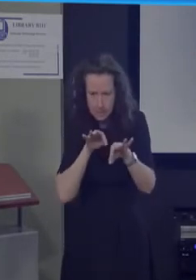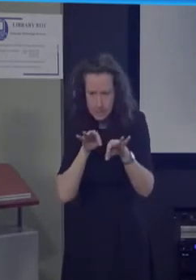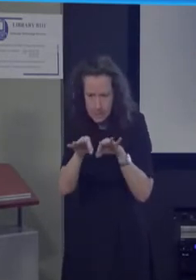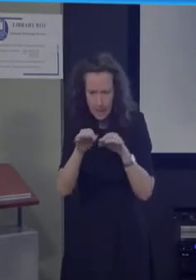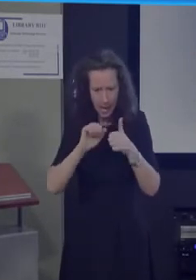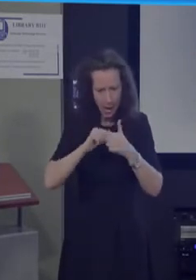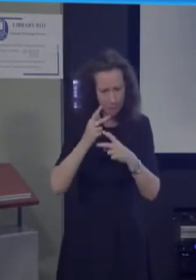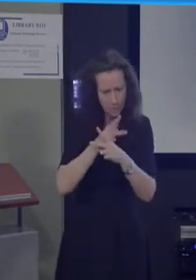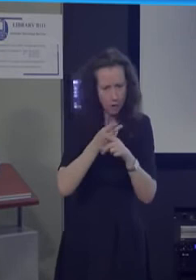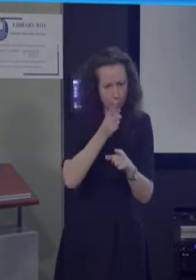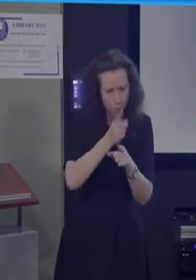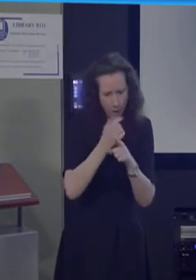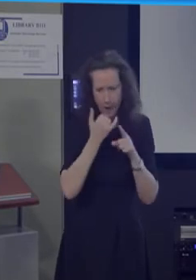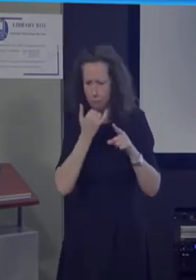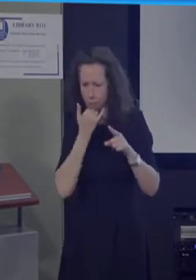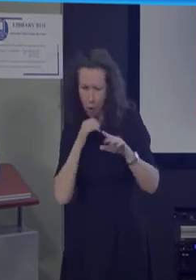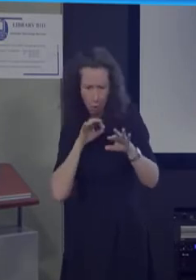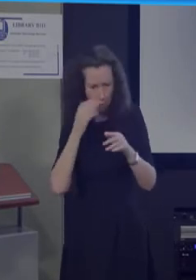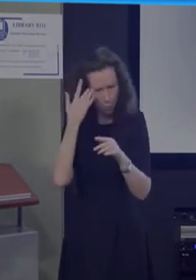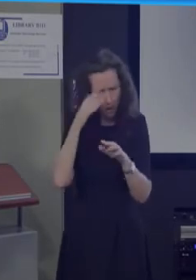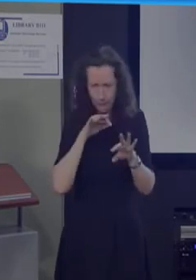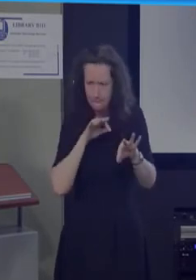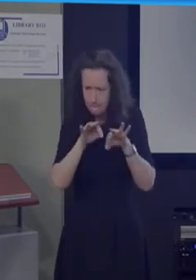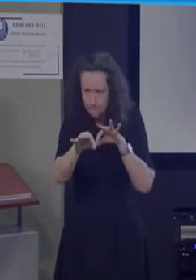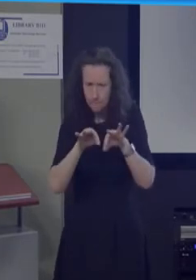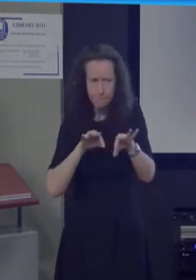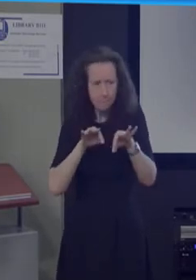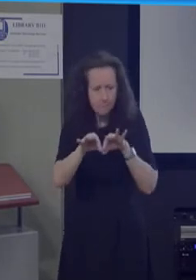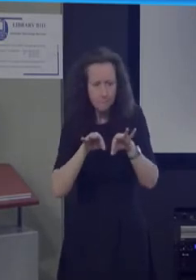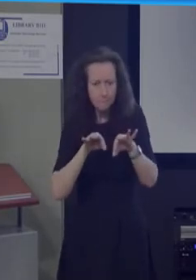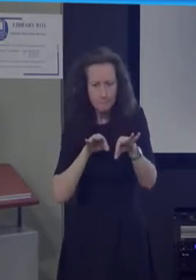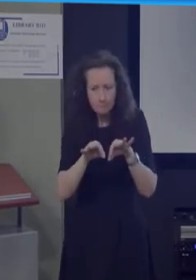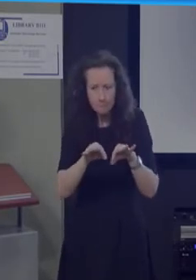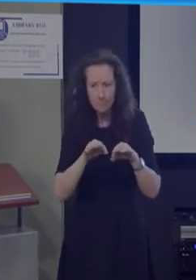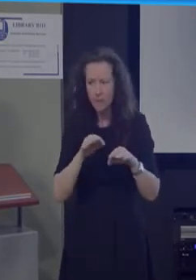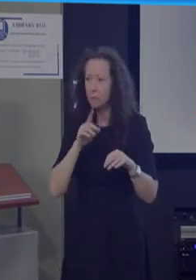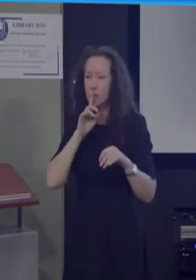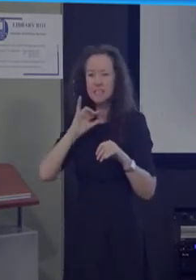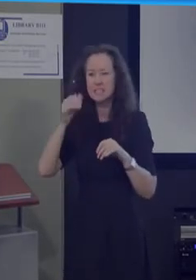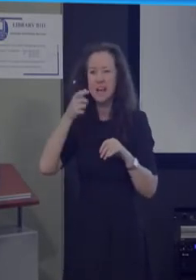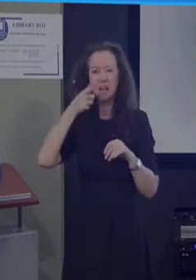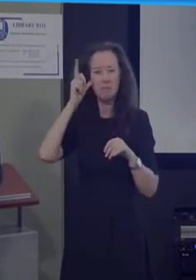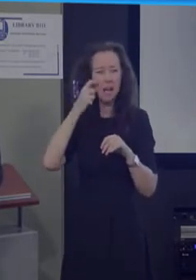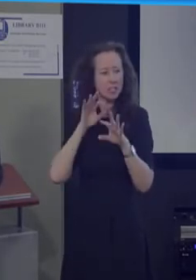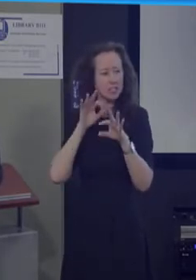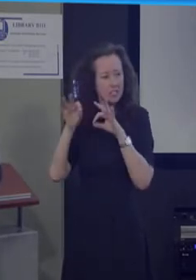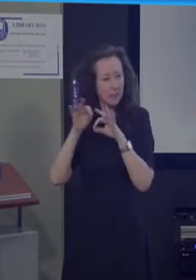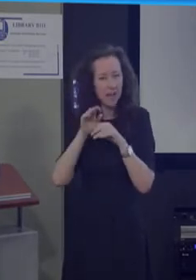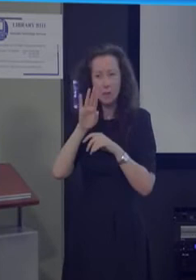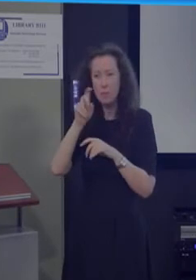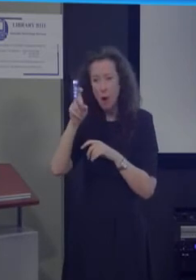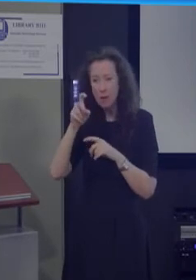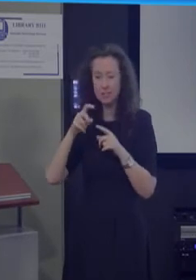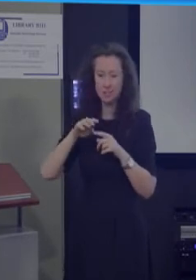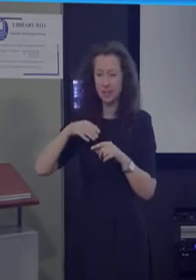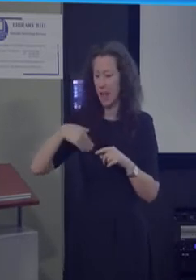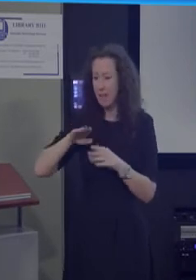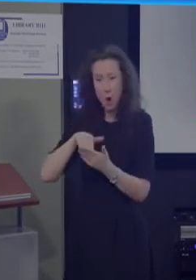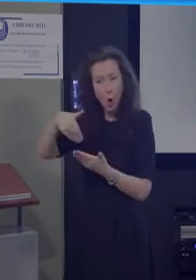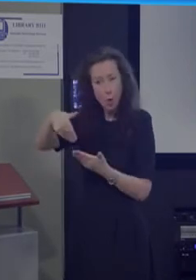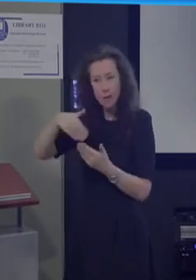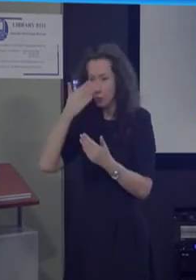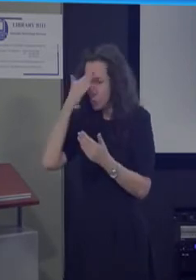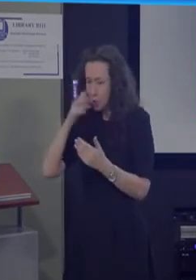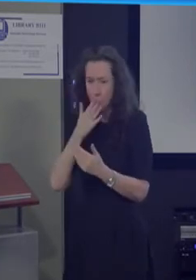wrong. And we tell them just the same sorts of things I just told you. Some of the boxes haven't been opened yet, you can't be